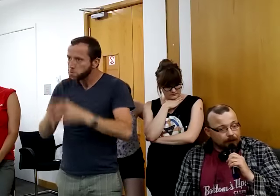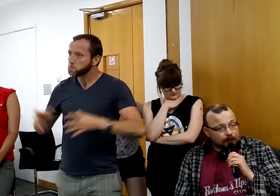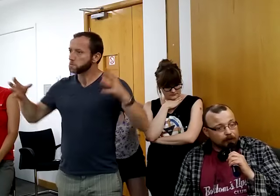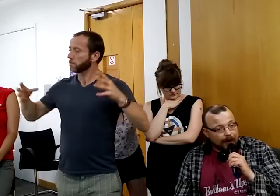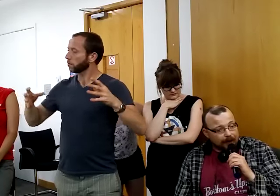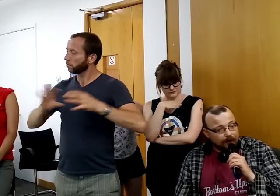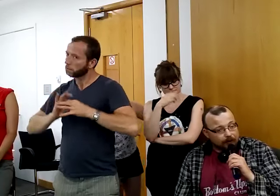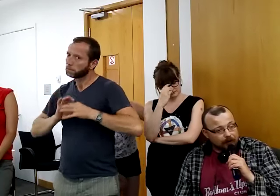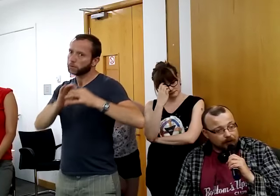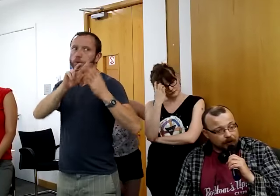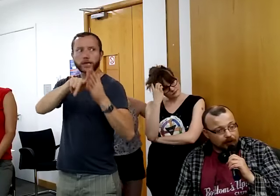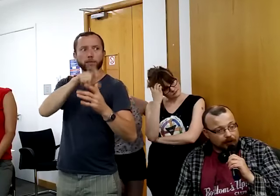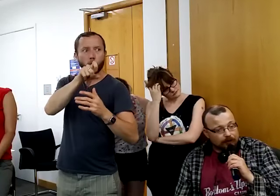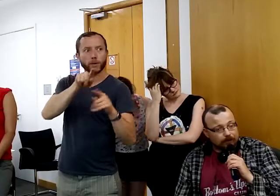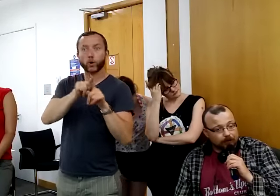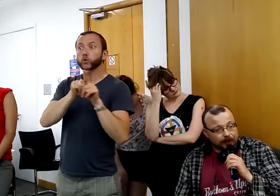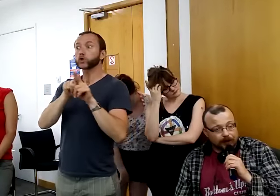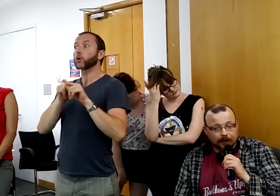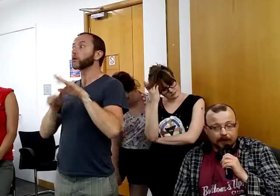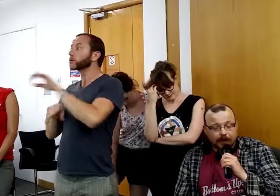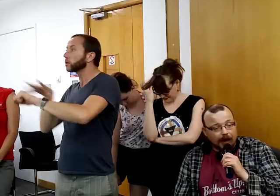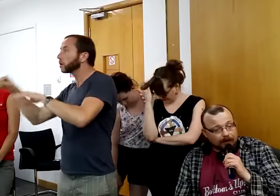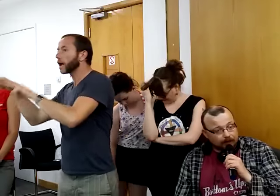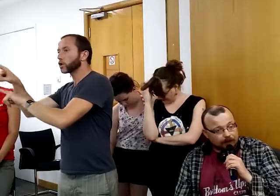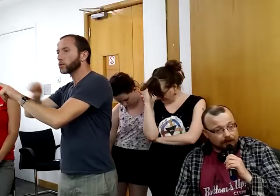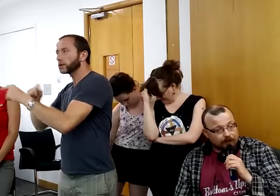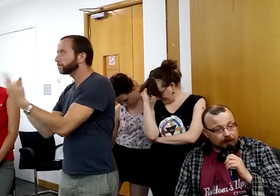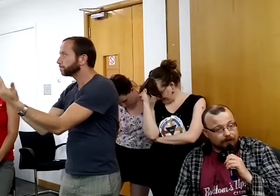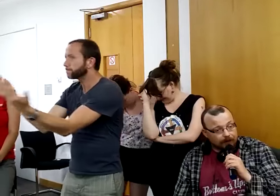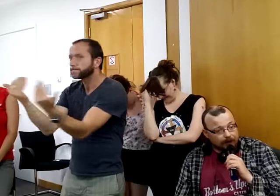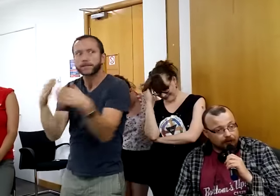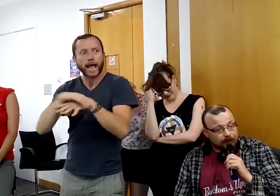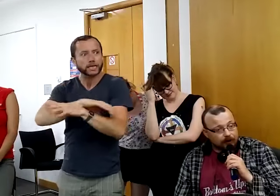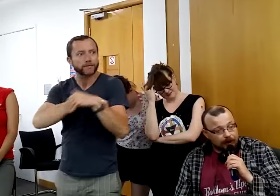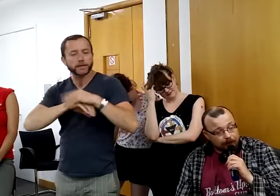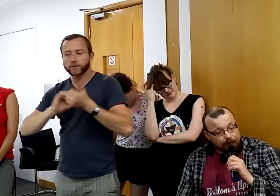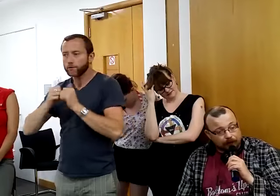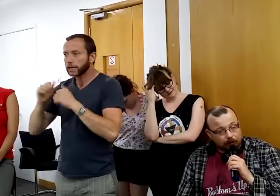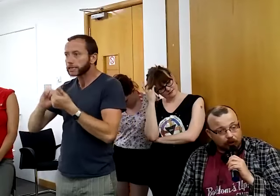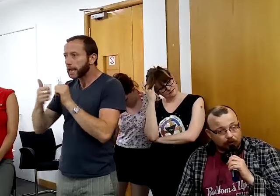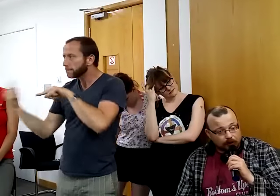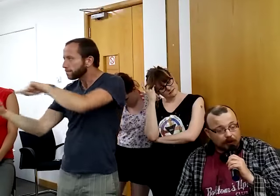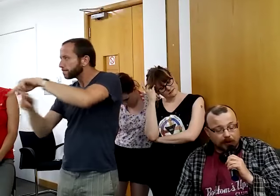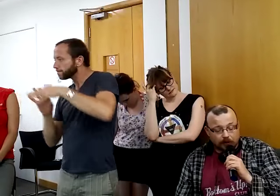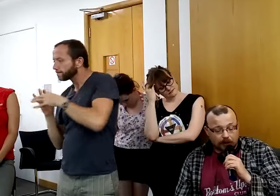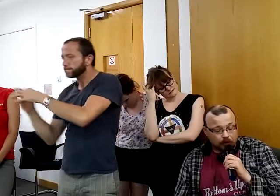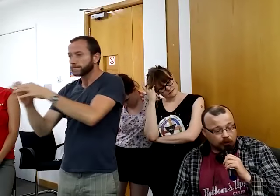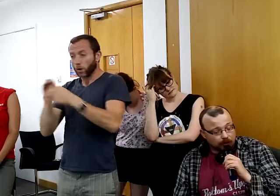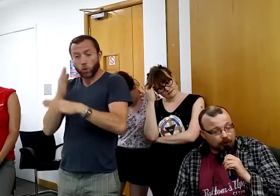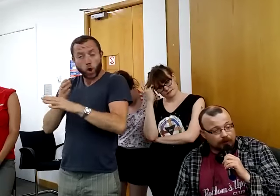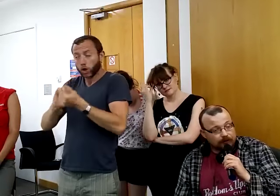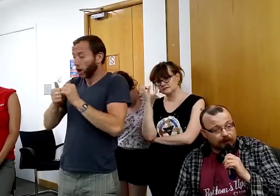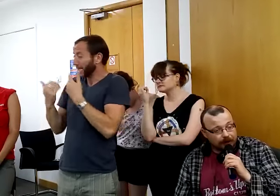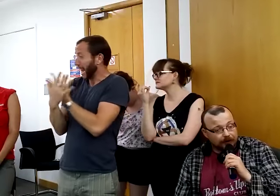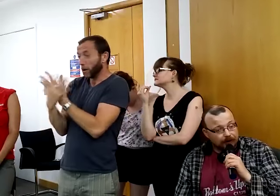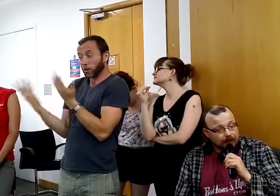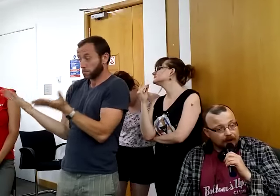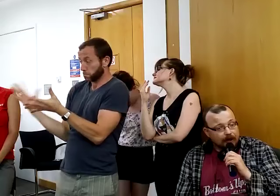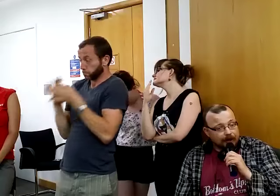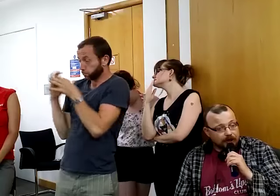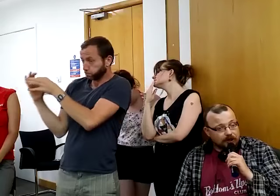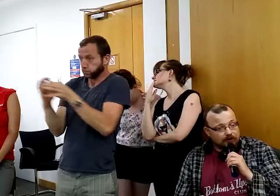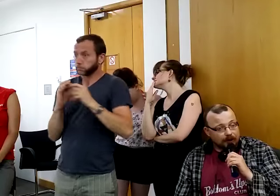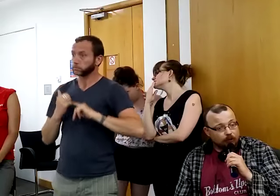it up, to go back into our communities and bring activists and our friends and our neighbours and our work colleagues